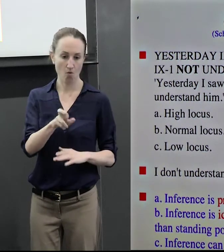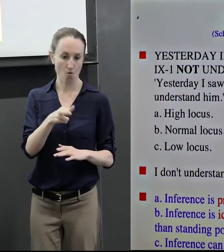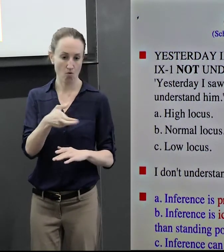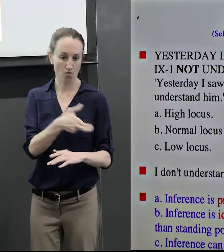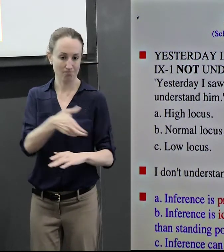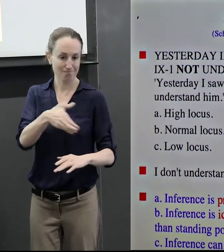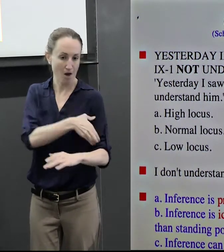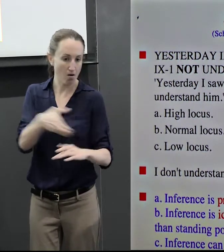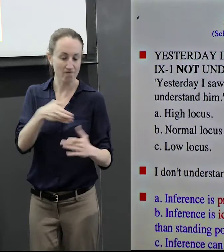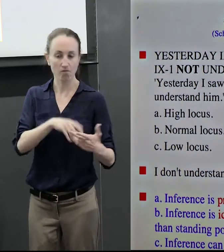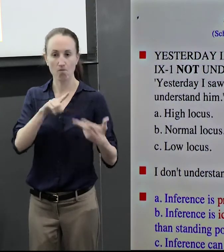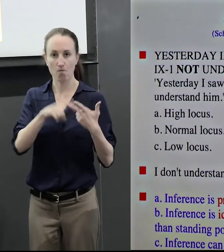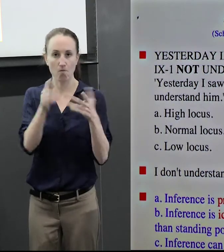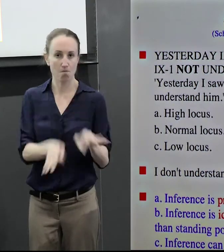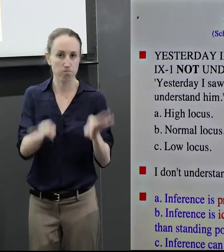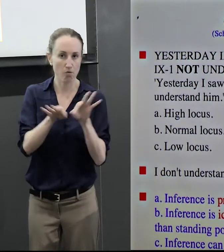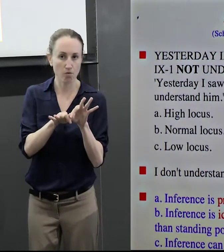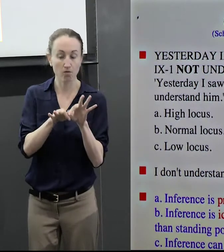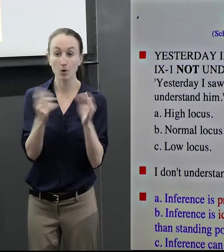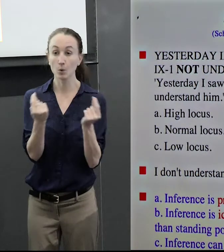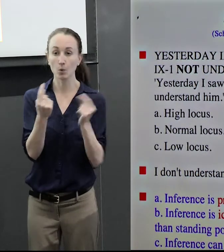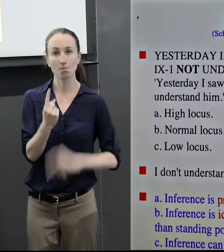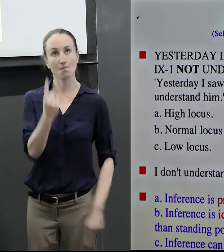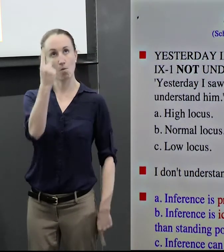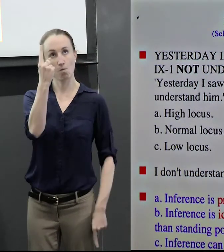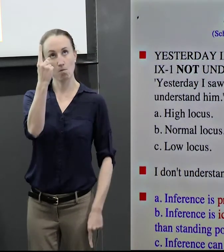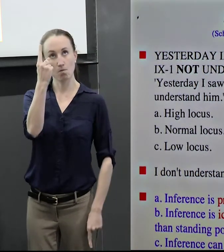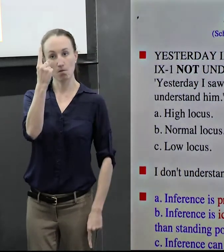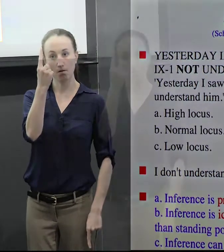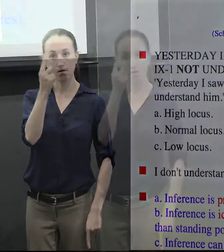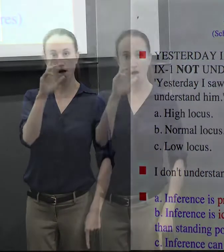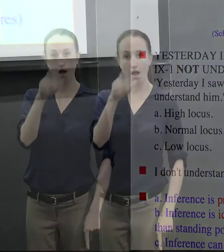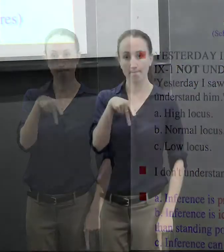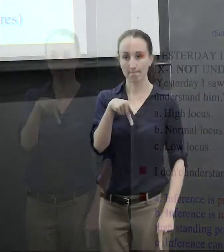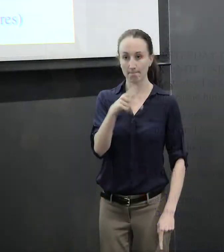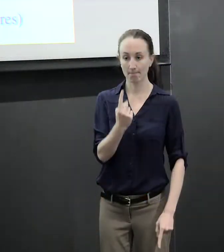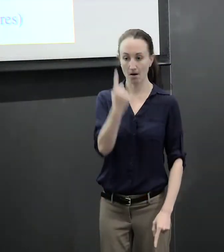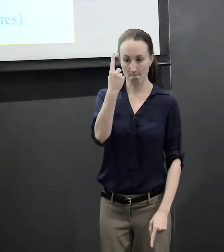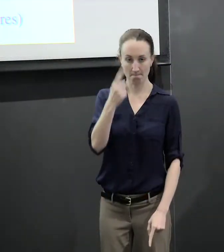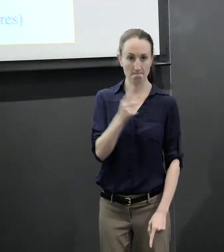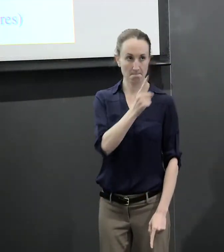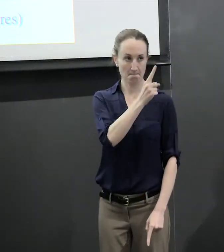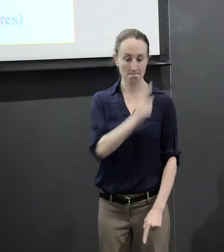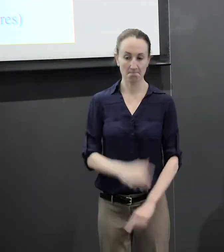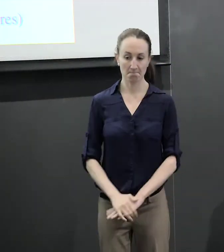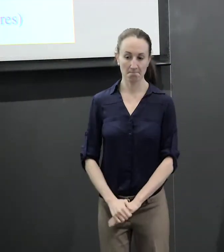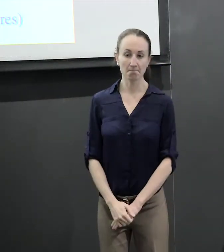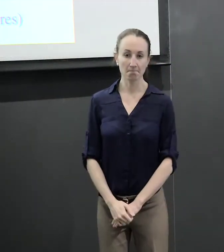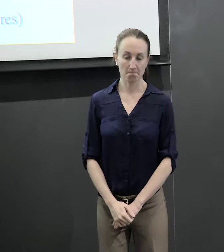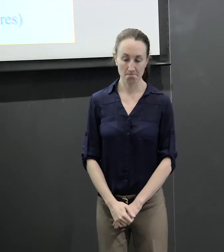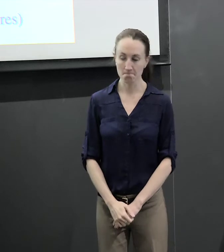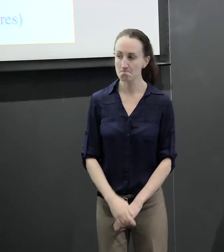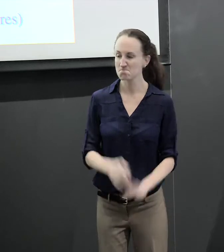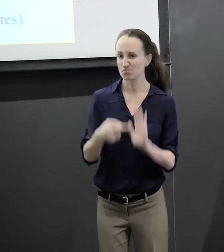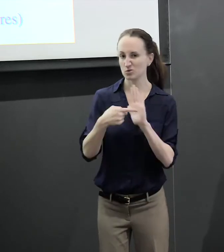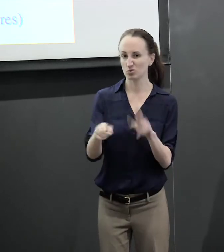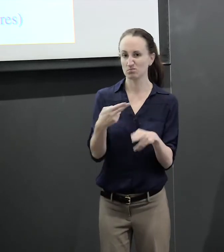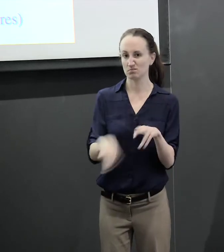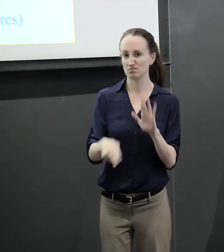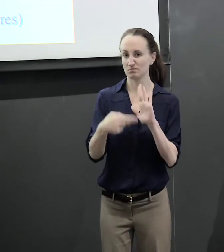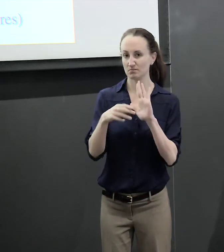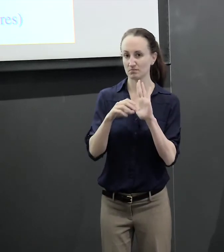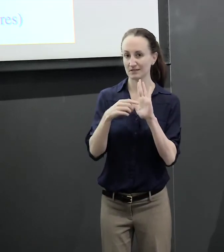powerful or important, you can point upwards. So I want to show you an example of how this